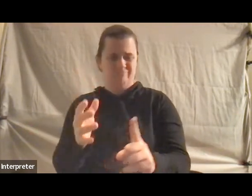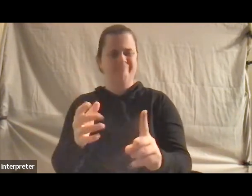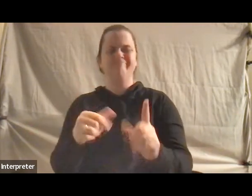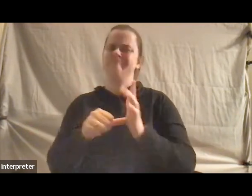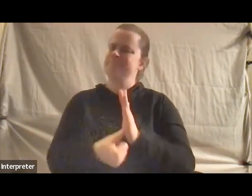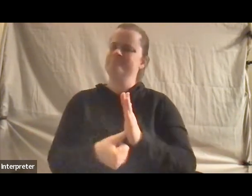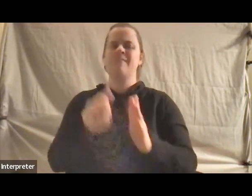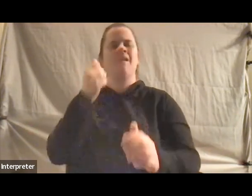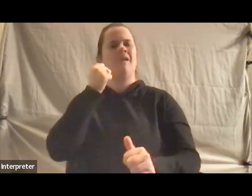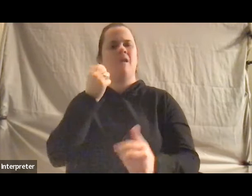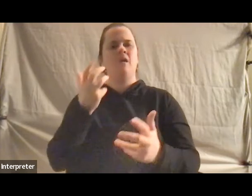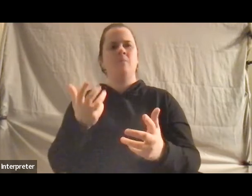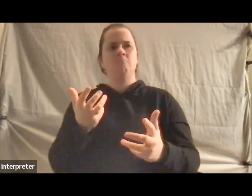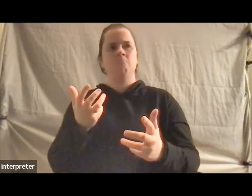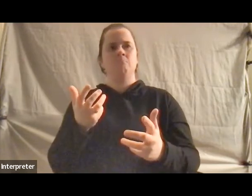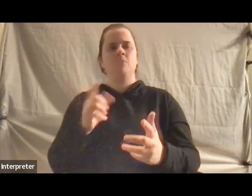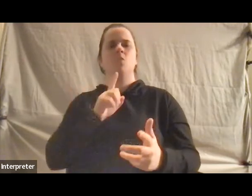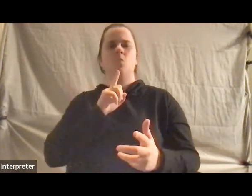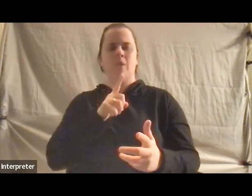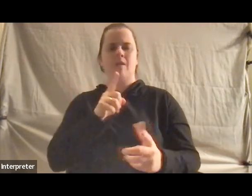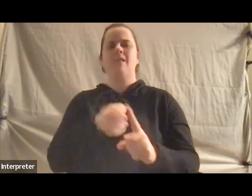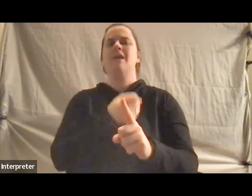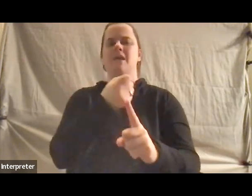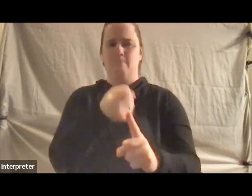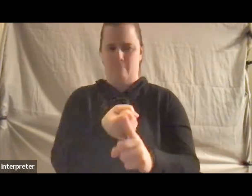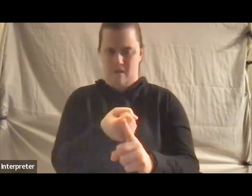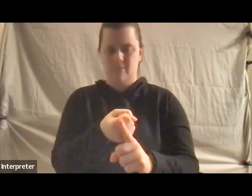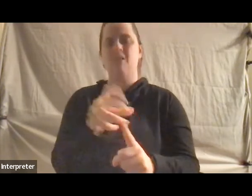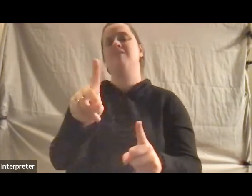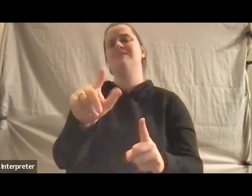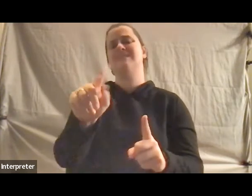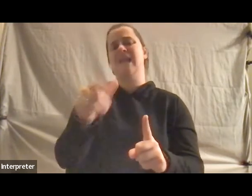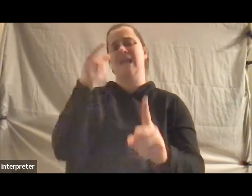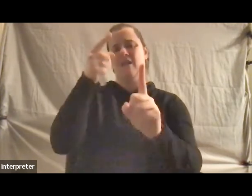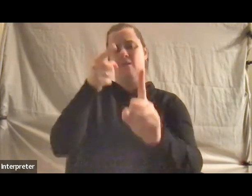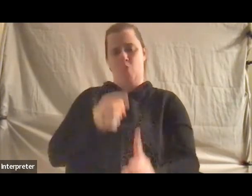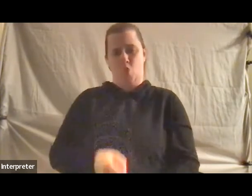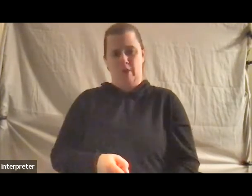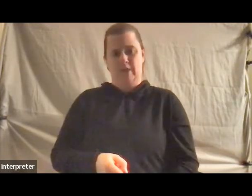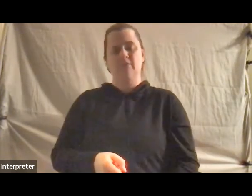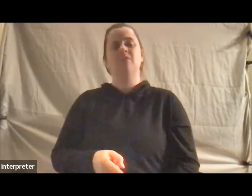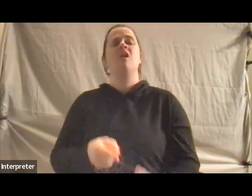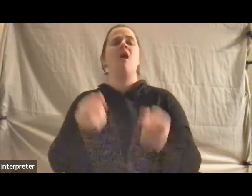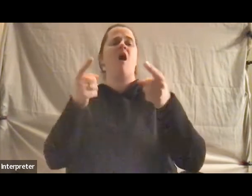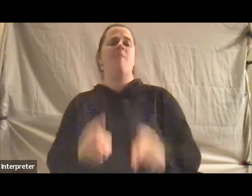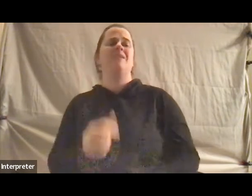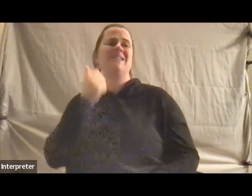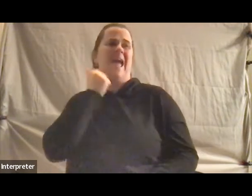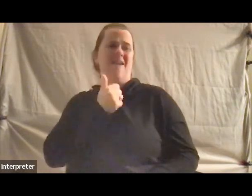that the real impacts of these data points on everyday lives is